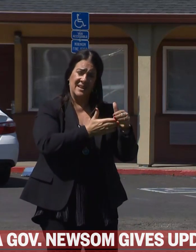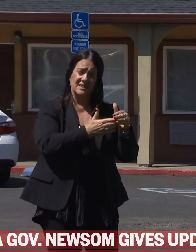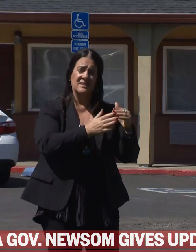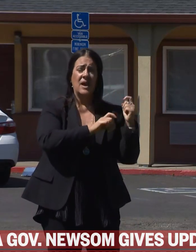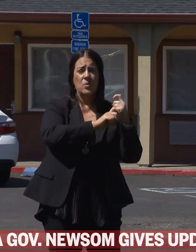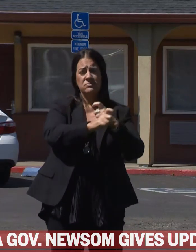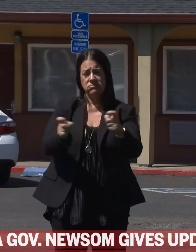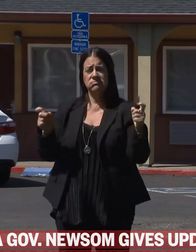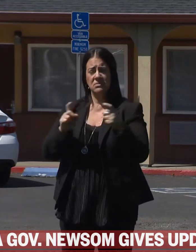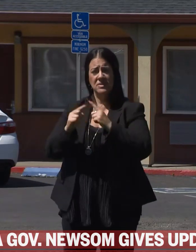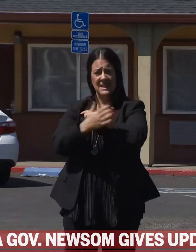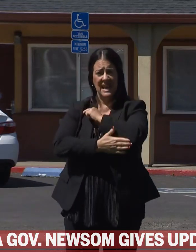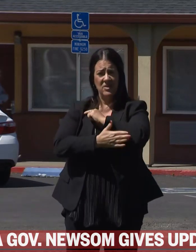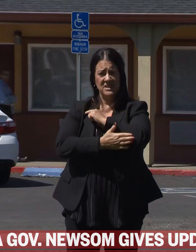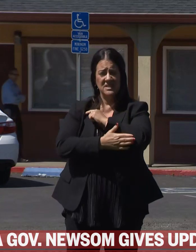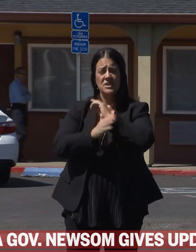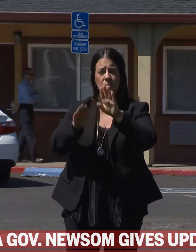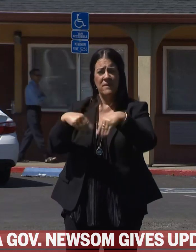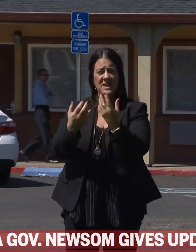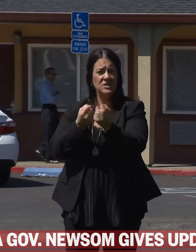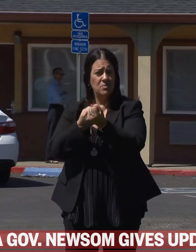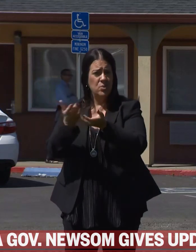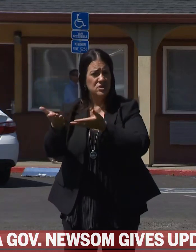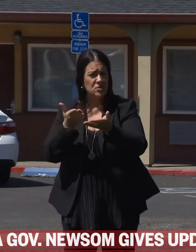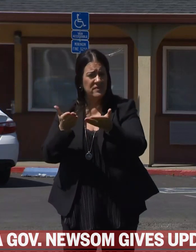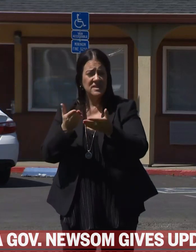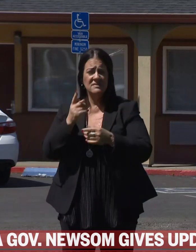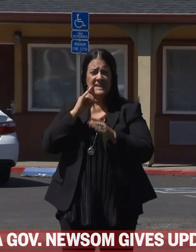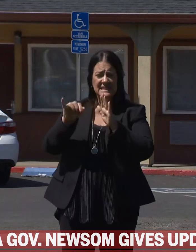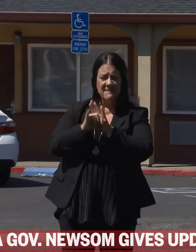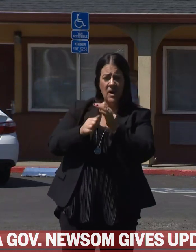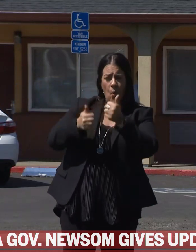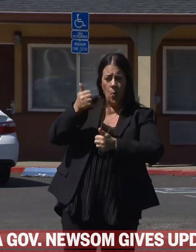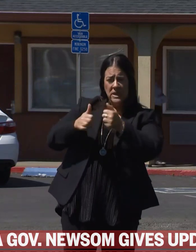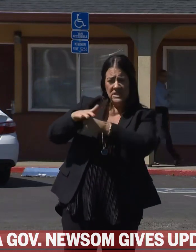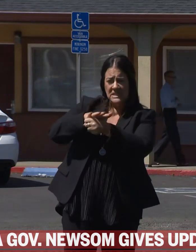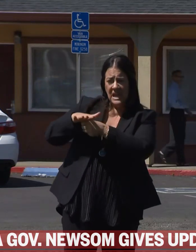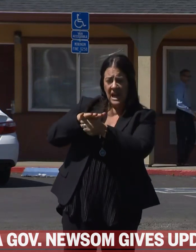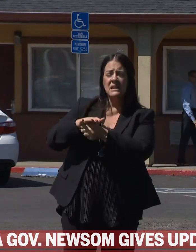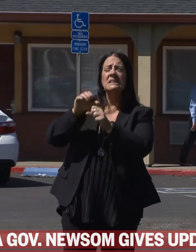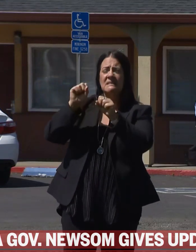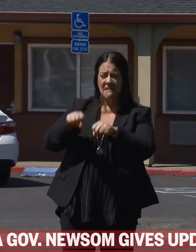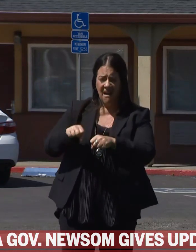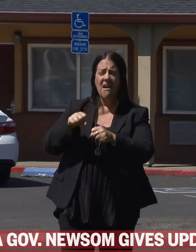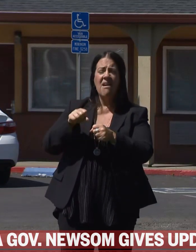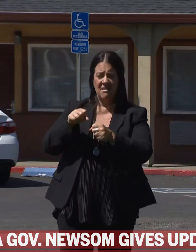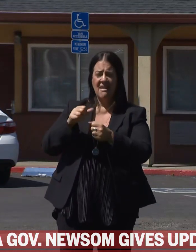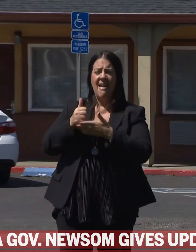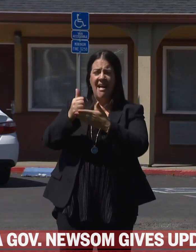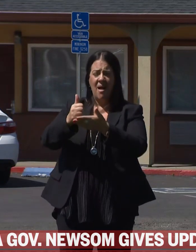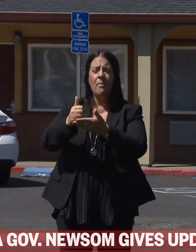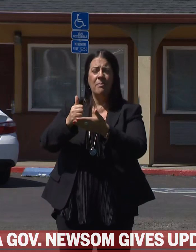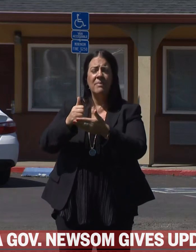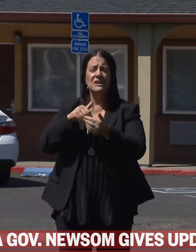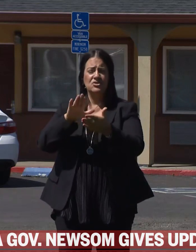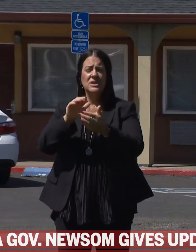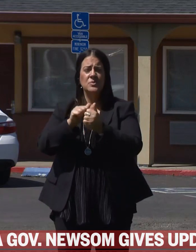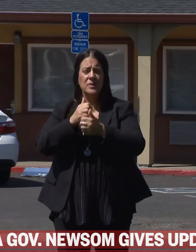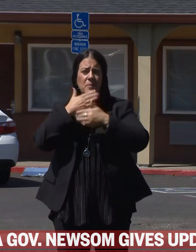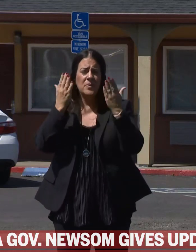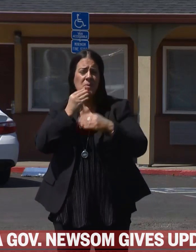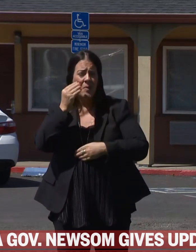COCs to provide for support services and identify sites to address the homeless crisis, and the $150